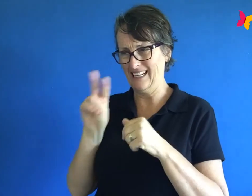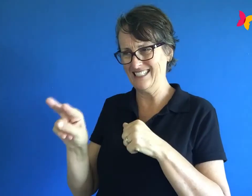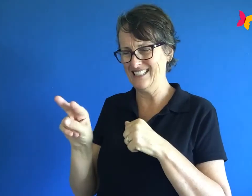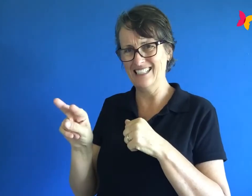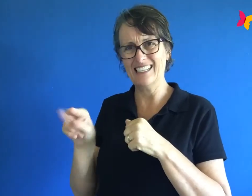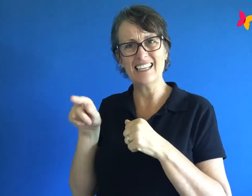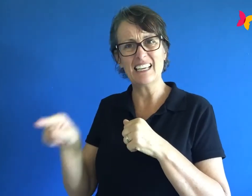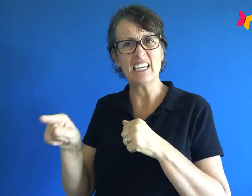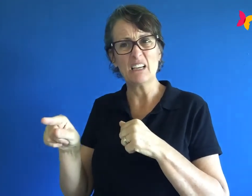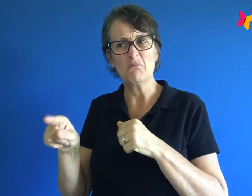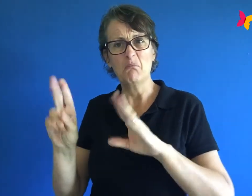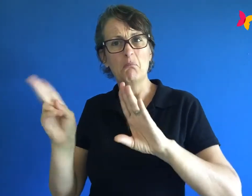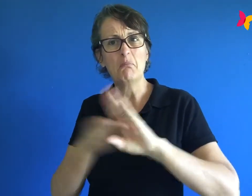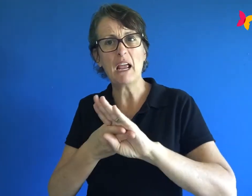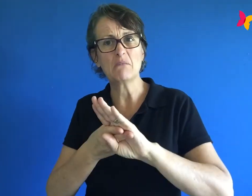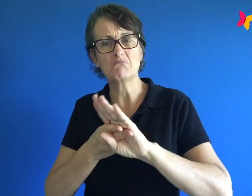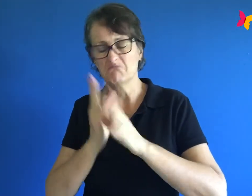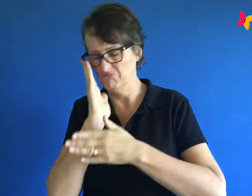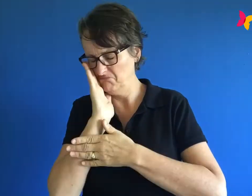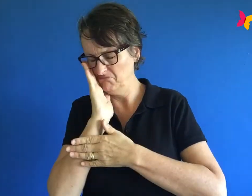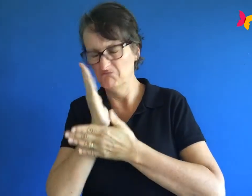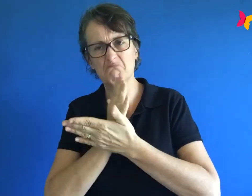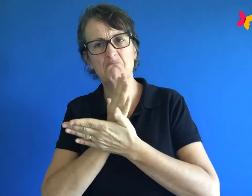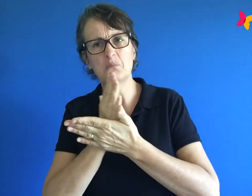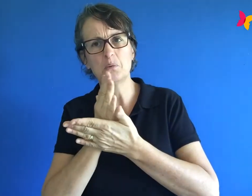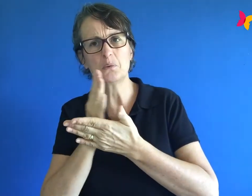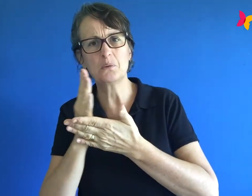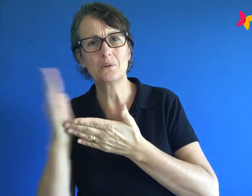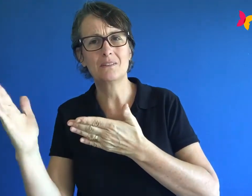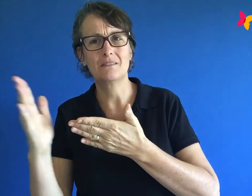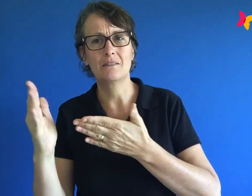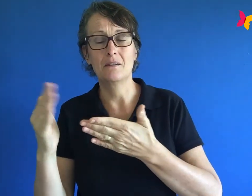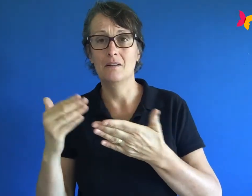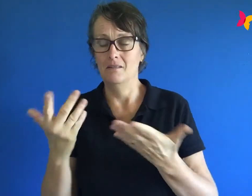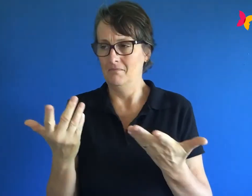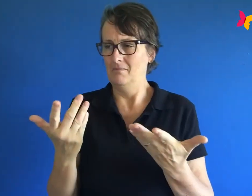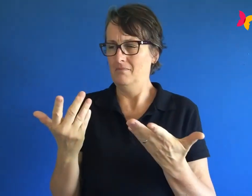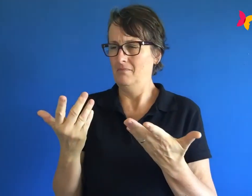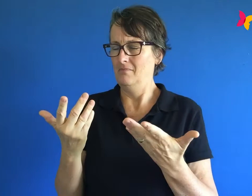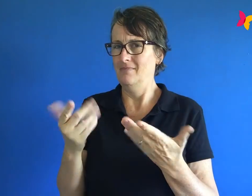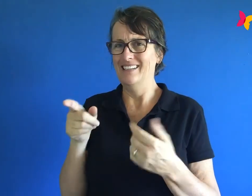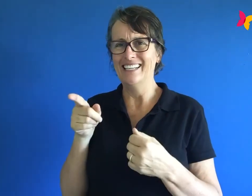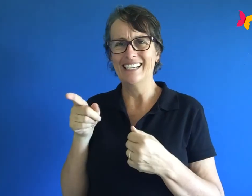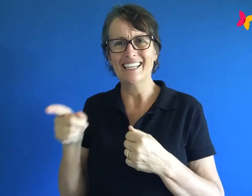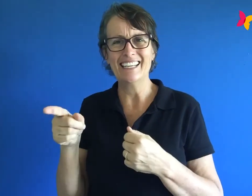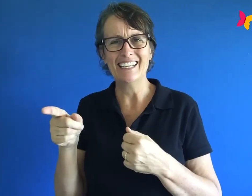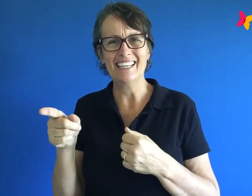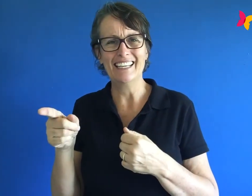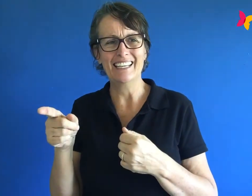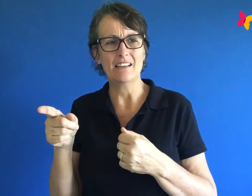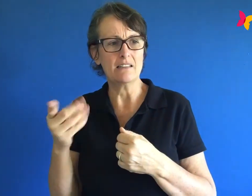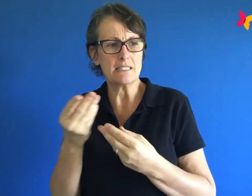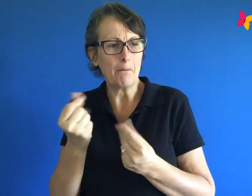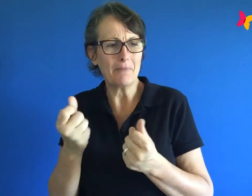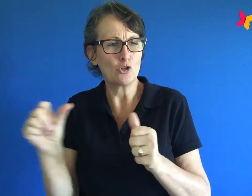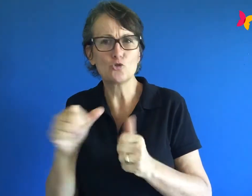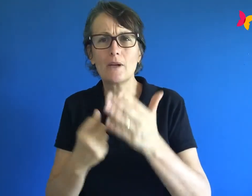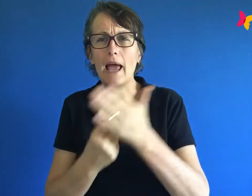to get out of bed. And it sounds kind of dramatic, but he had something that weekend that he was really looking forward